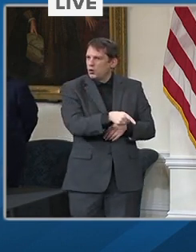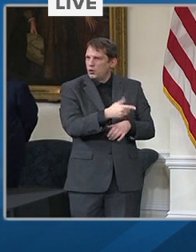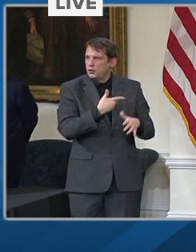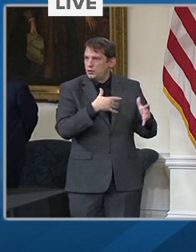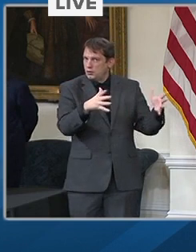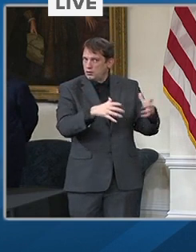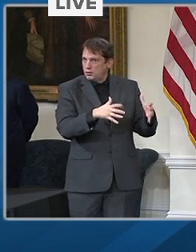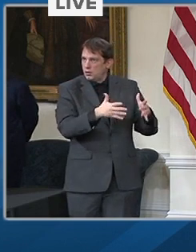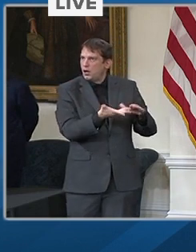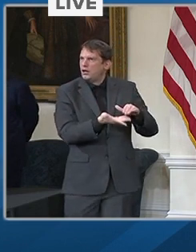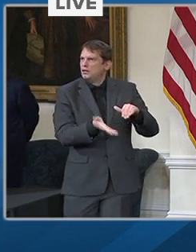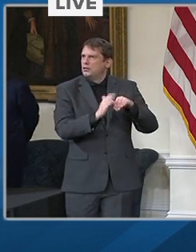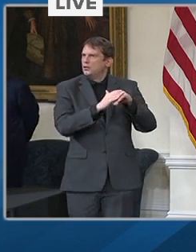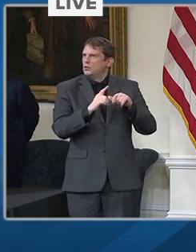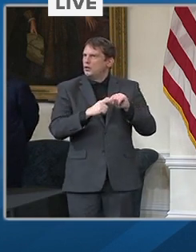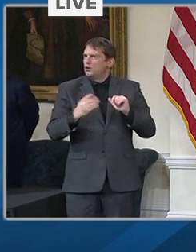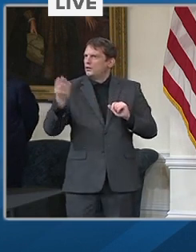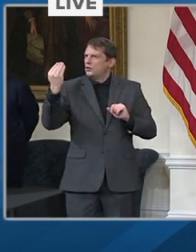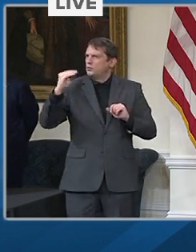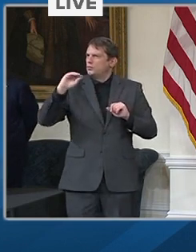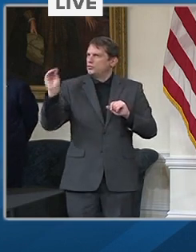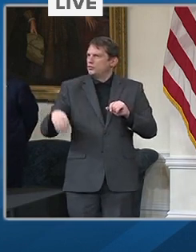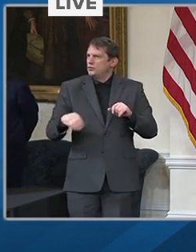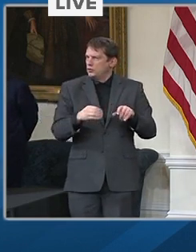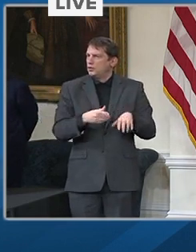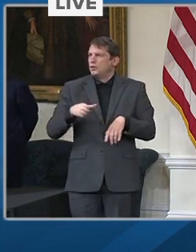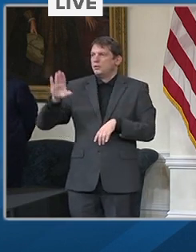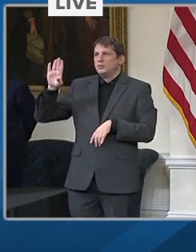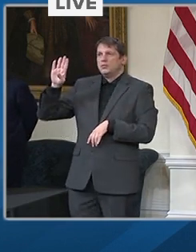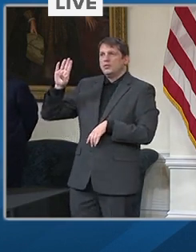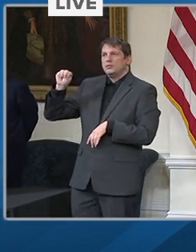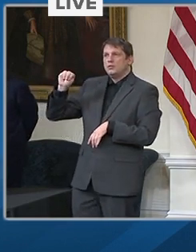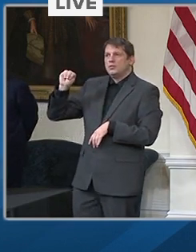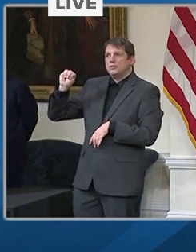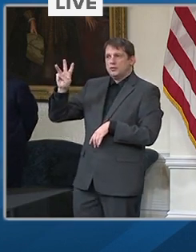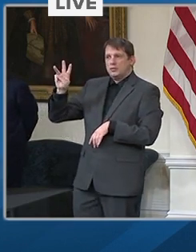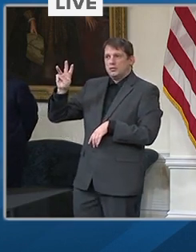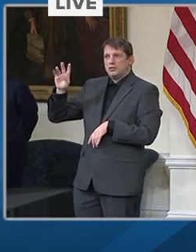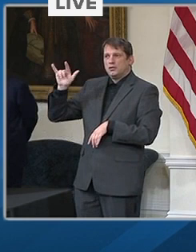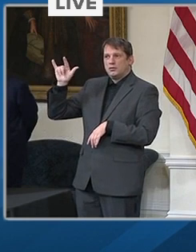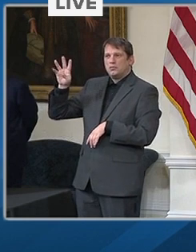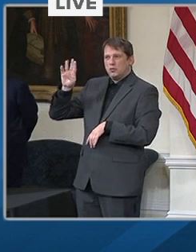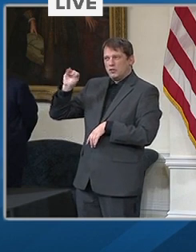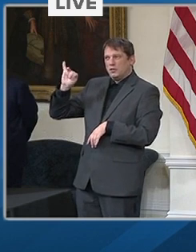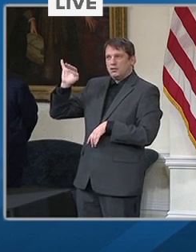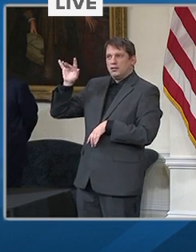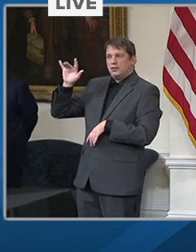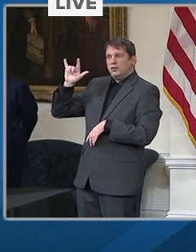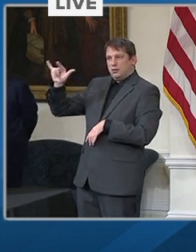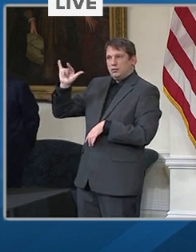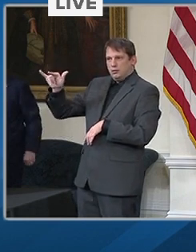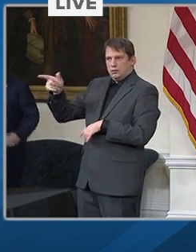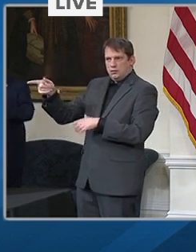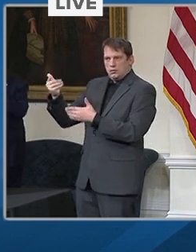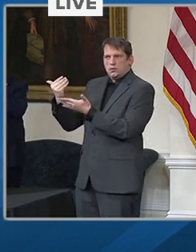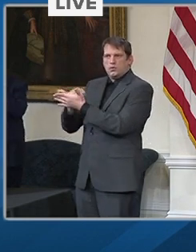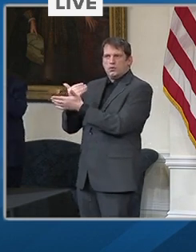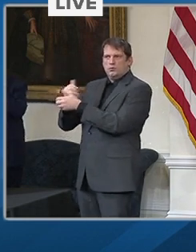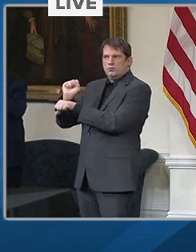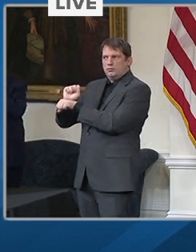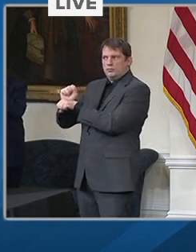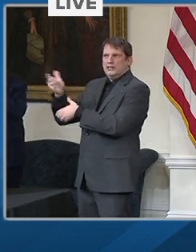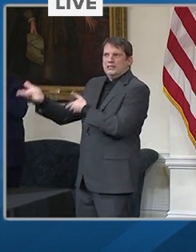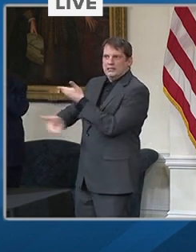Airport, we've issued over 1,600 new badges for new jobs in the private sector through our operations and our supply